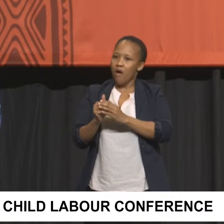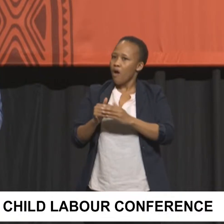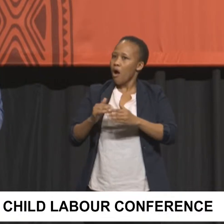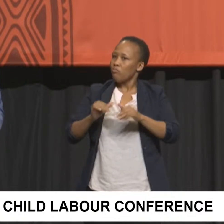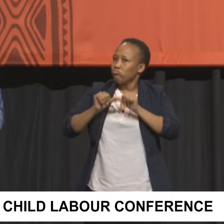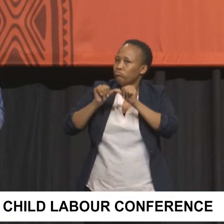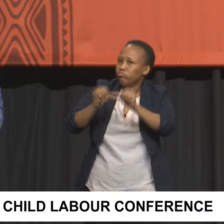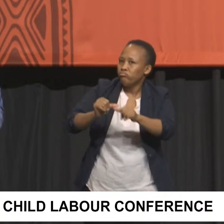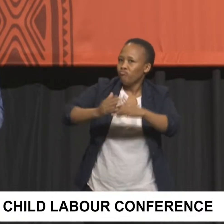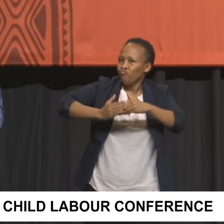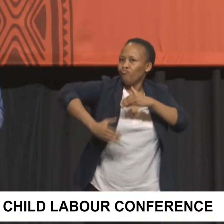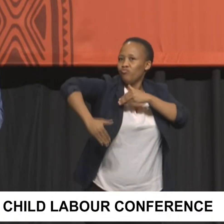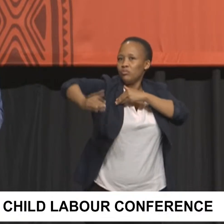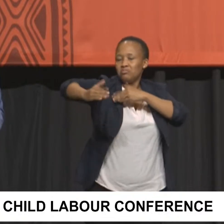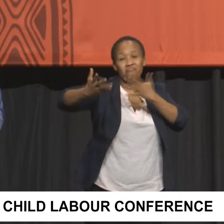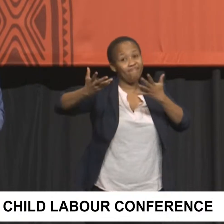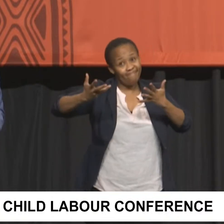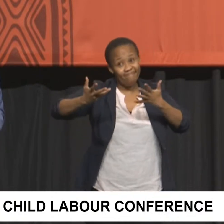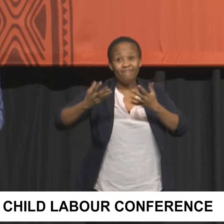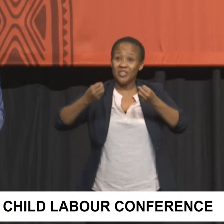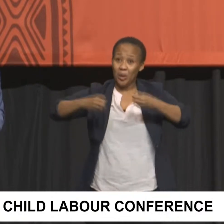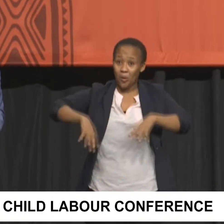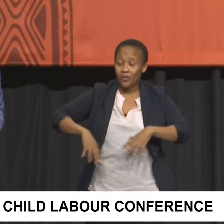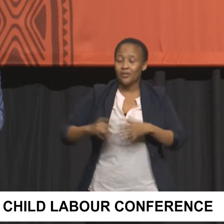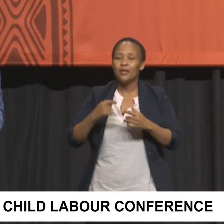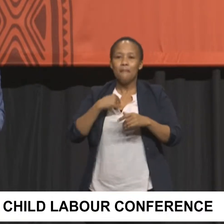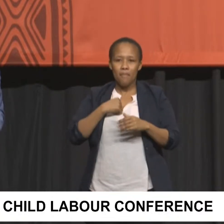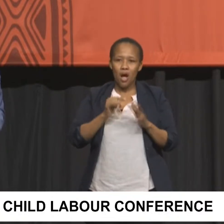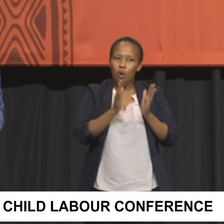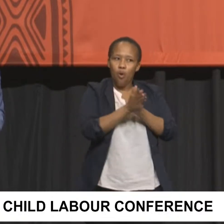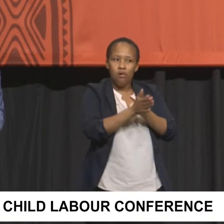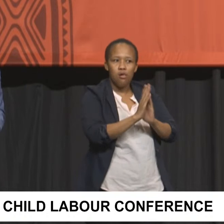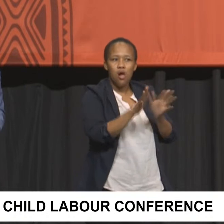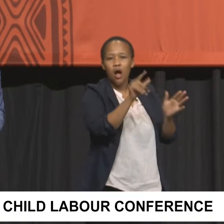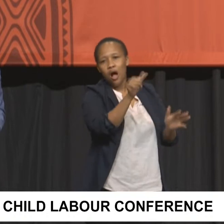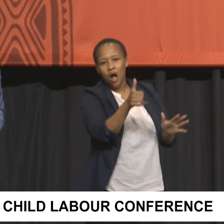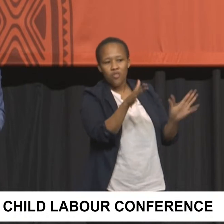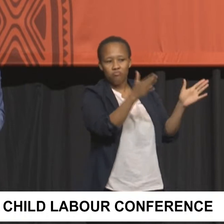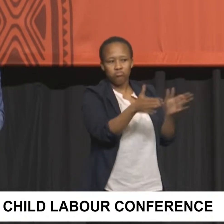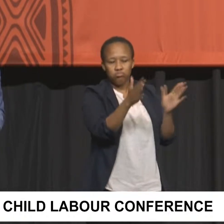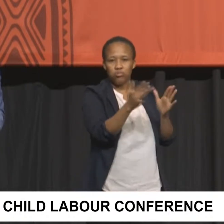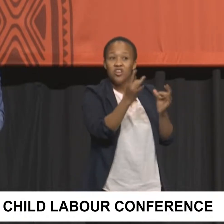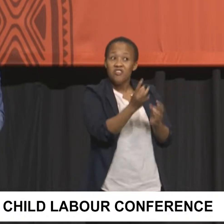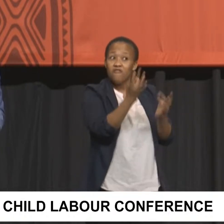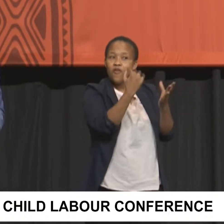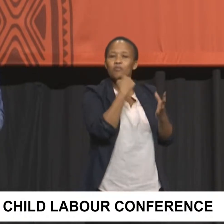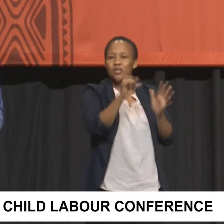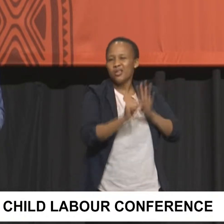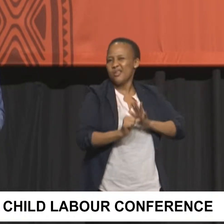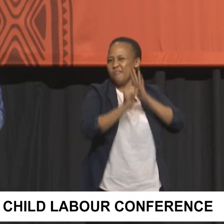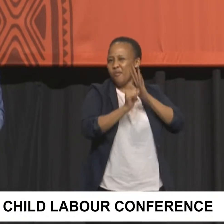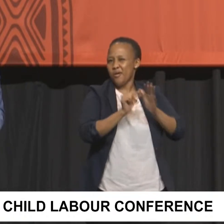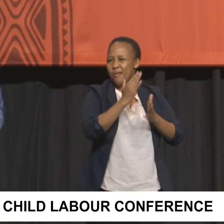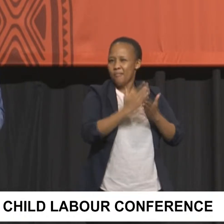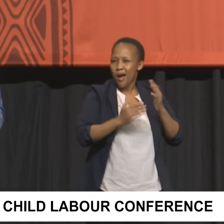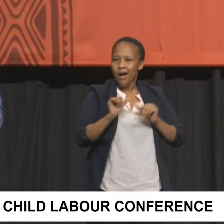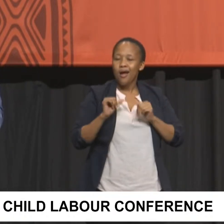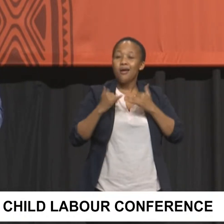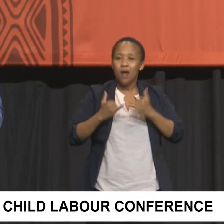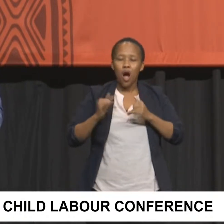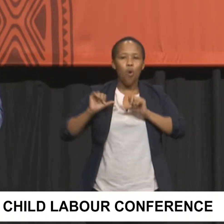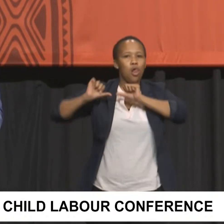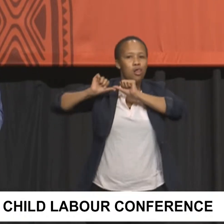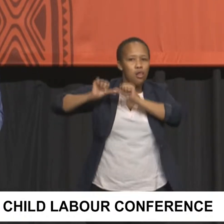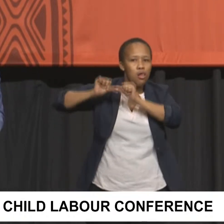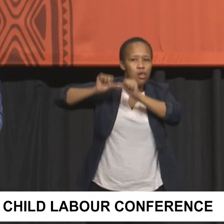future summits. And I would recommend to summit organizers that this is a fundamental part, that we must continue this legacy of hearing